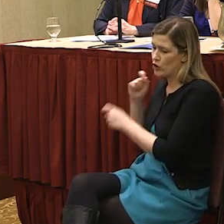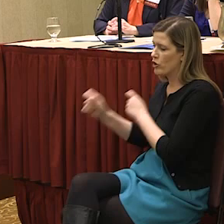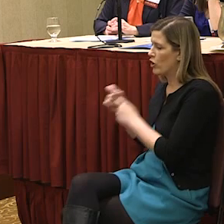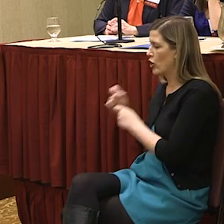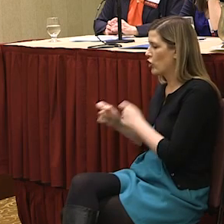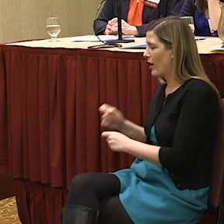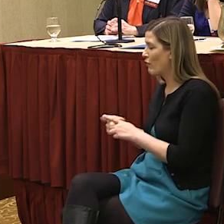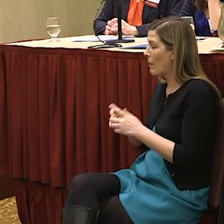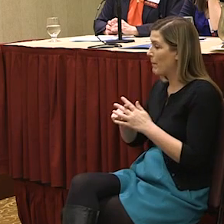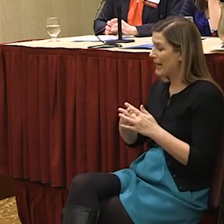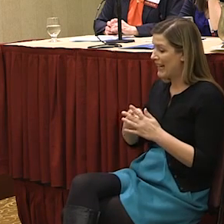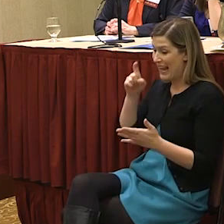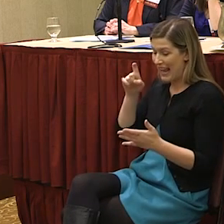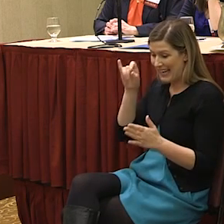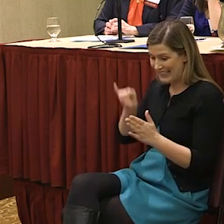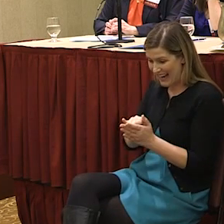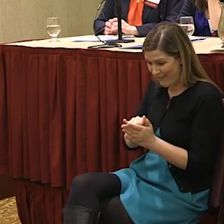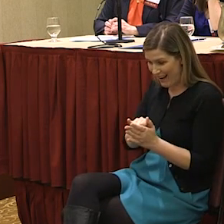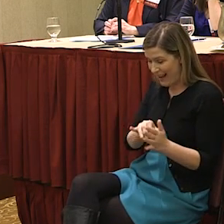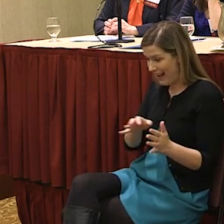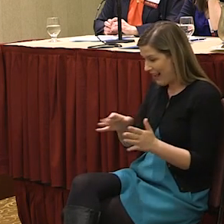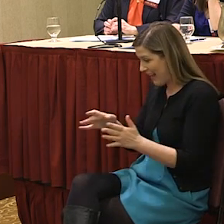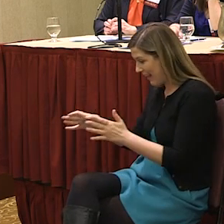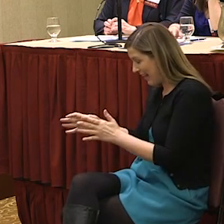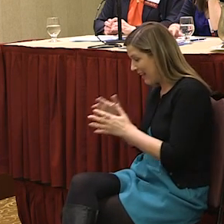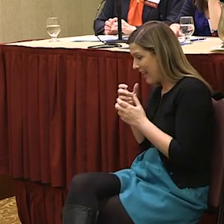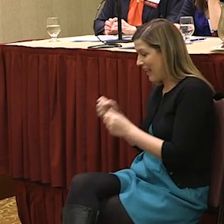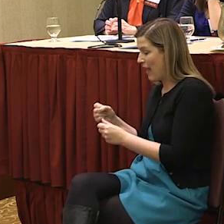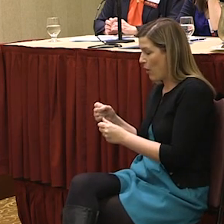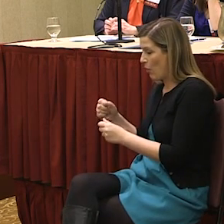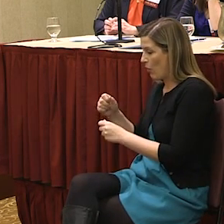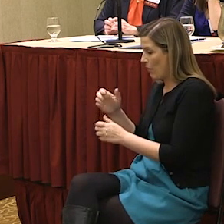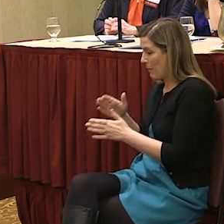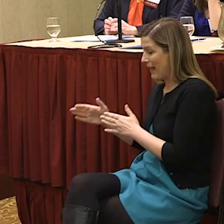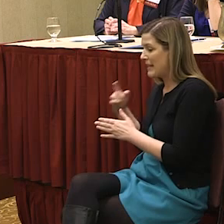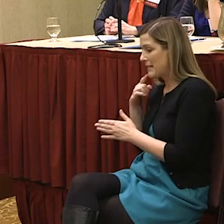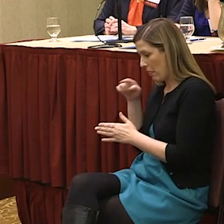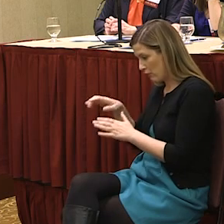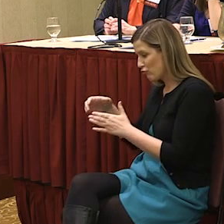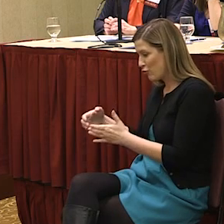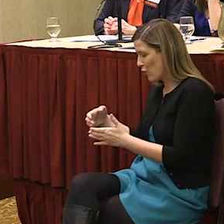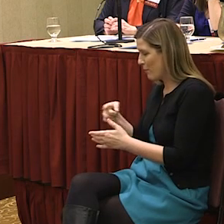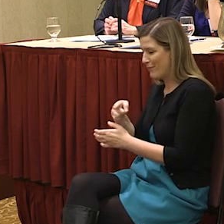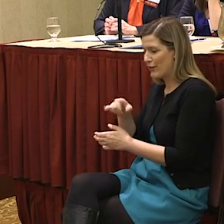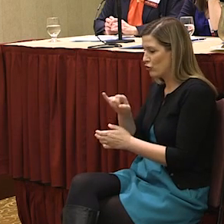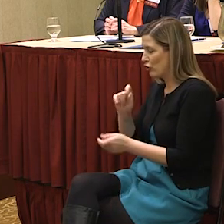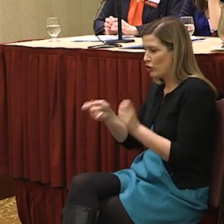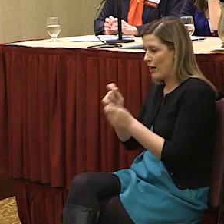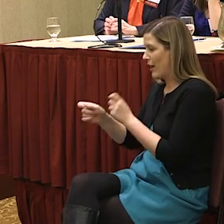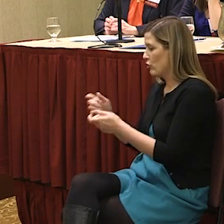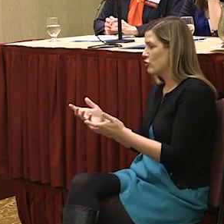beginning of the identification to the point at which the health plan sort of said, here's your group. And so that's a challenge in and of